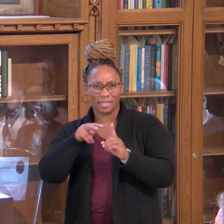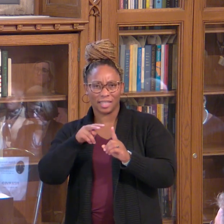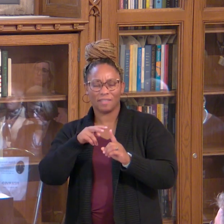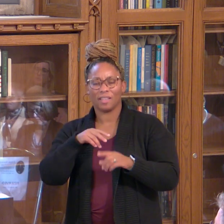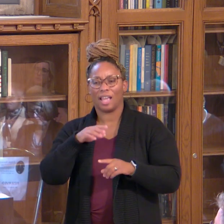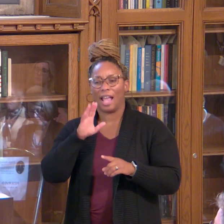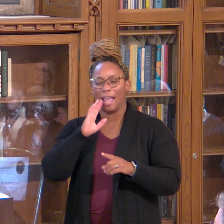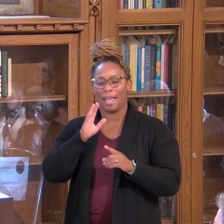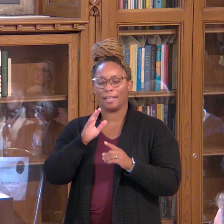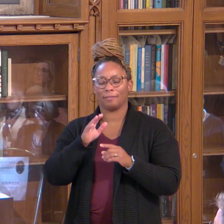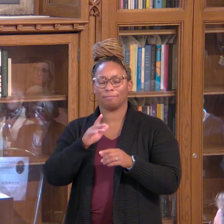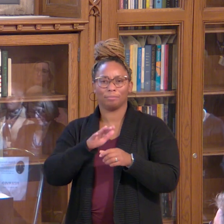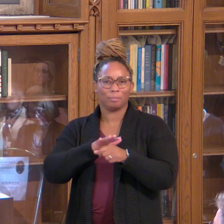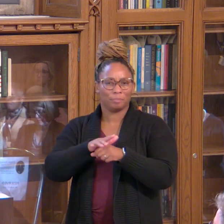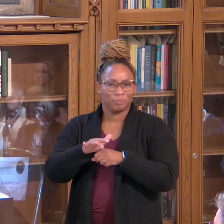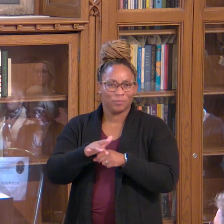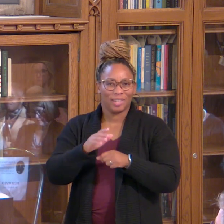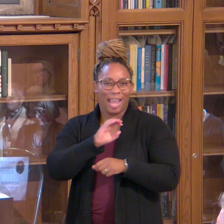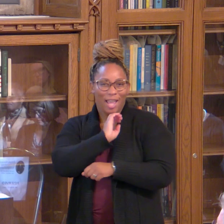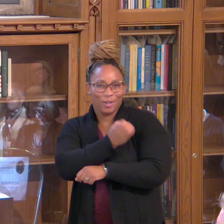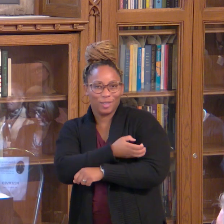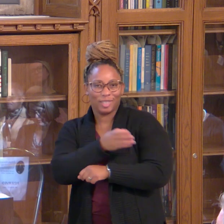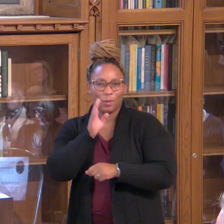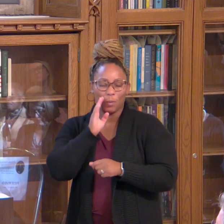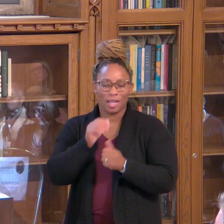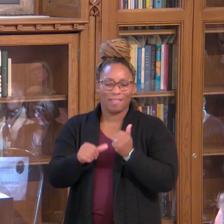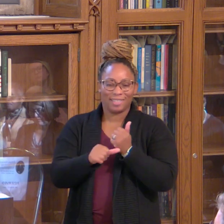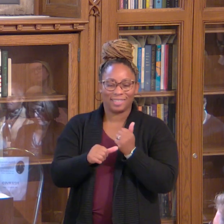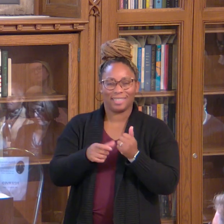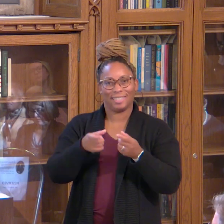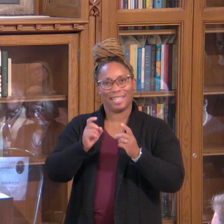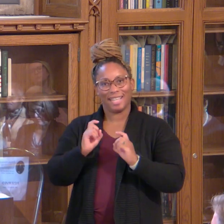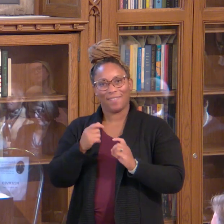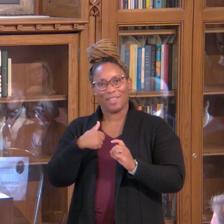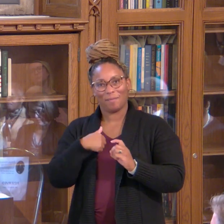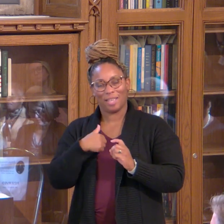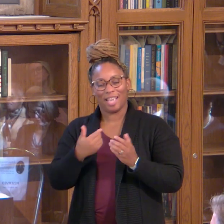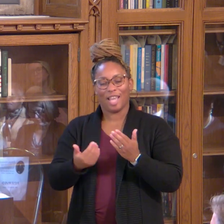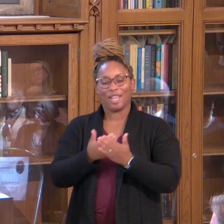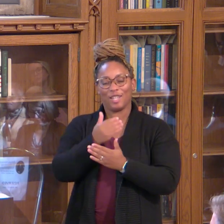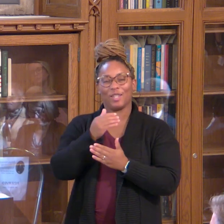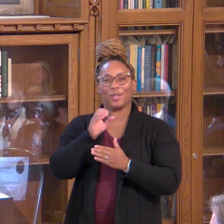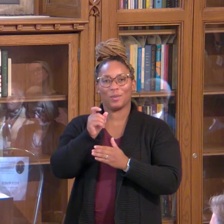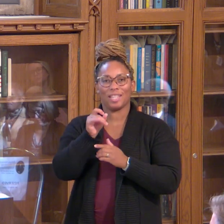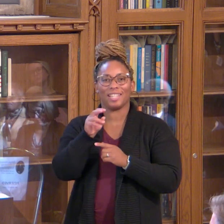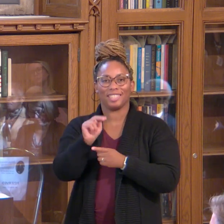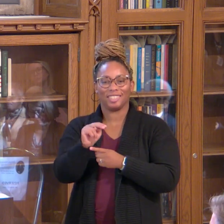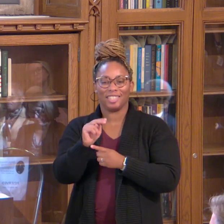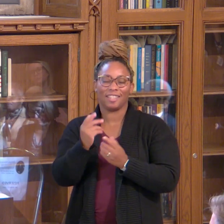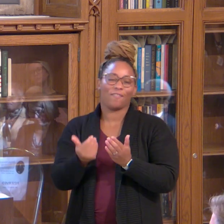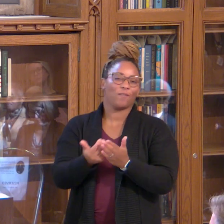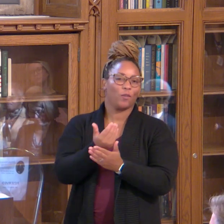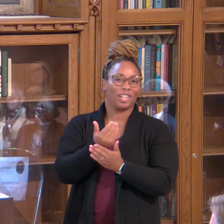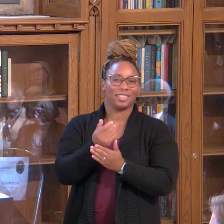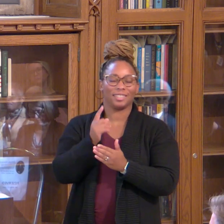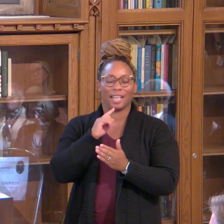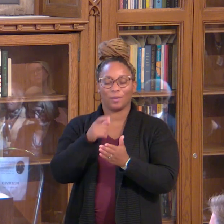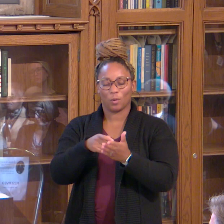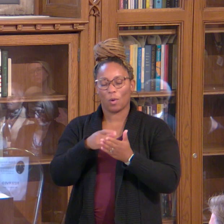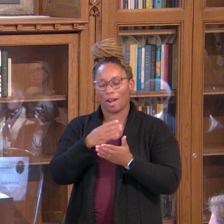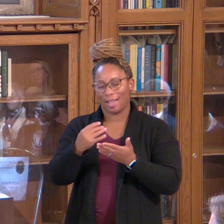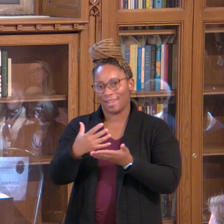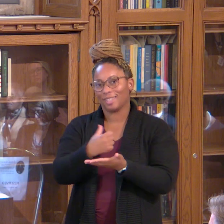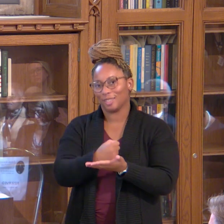ample energies would assist in giving me and the new addition the freshness that it requires and